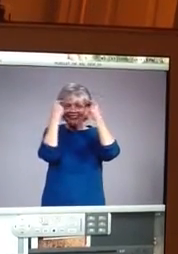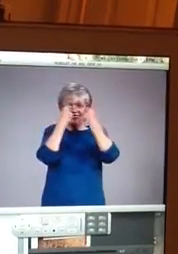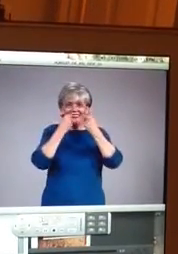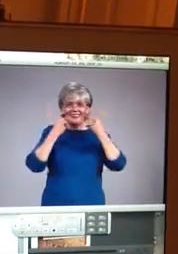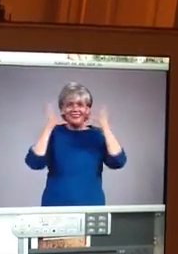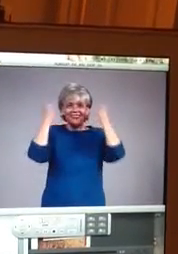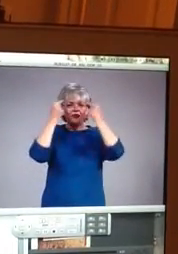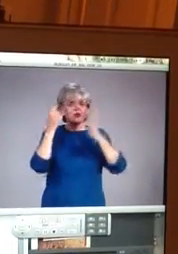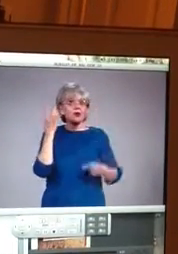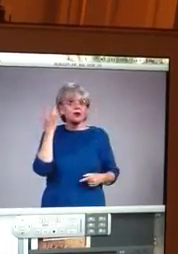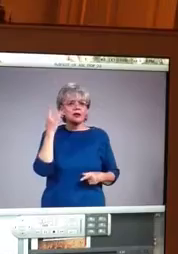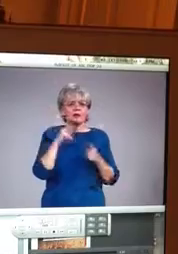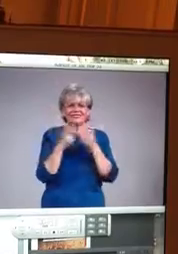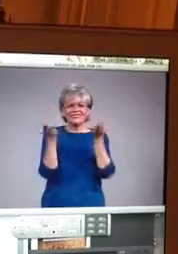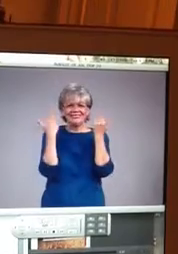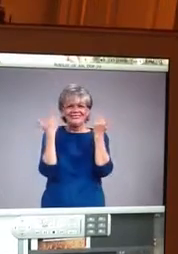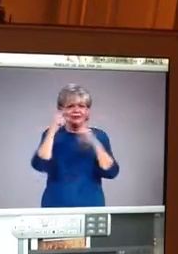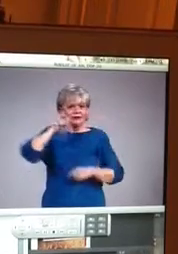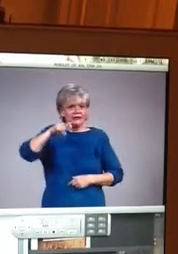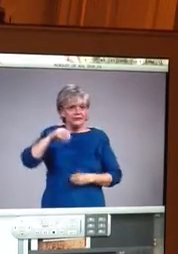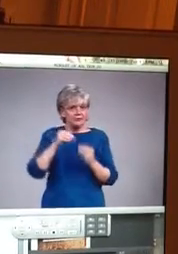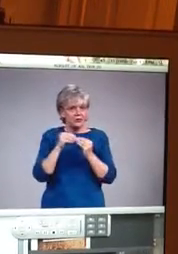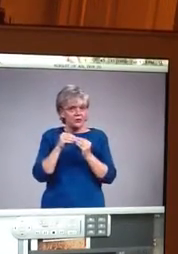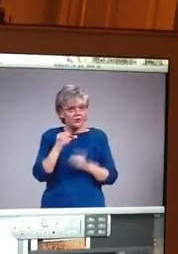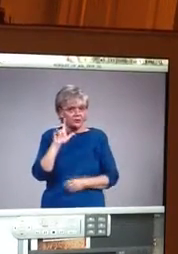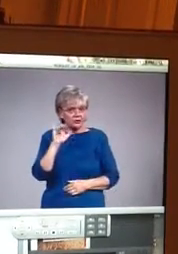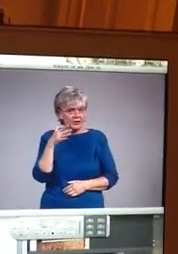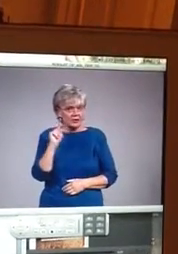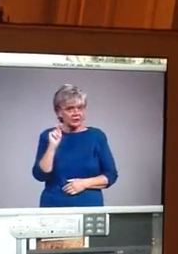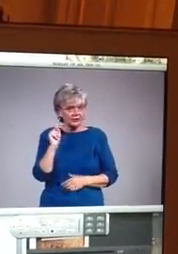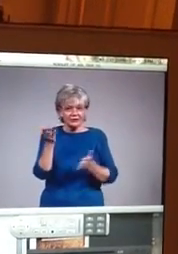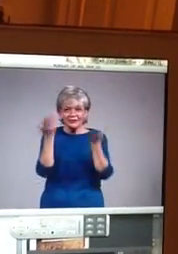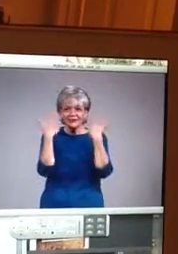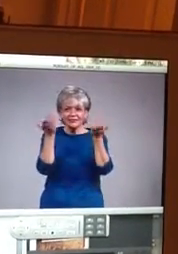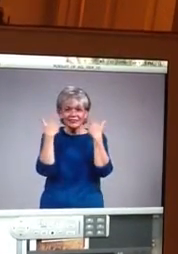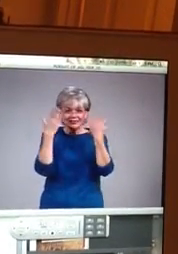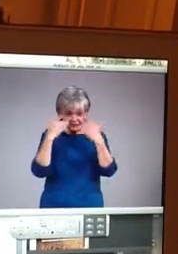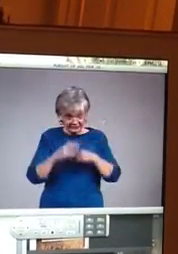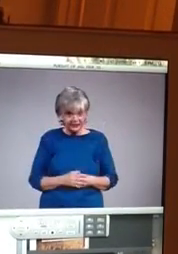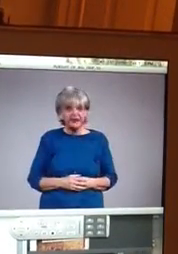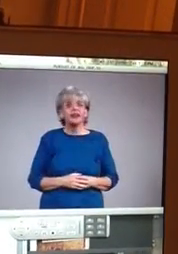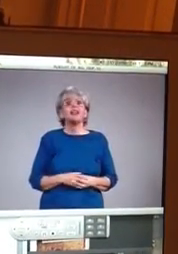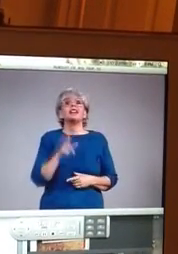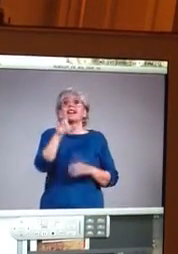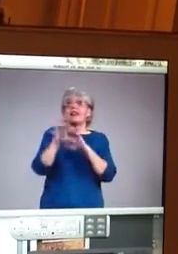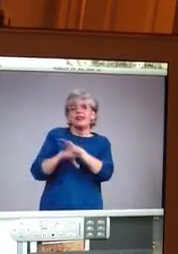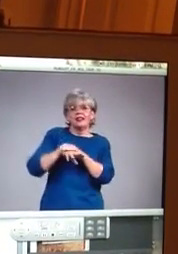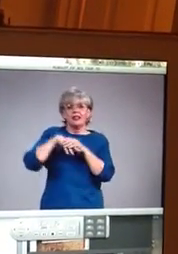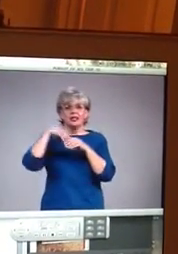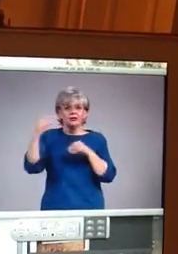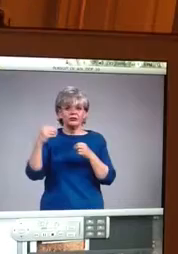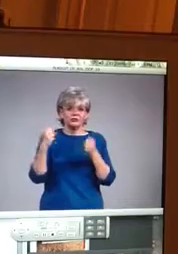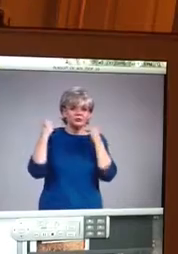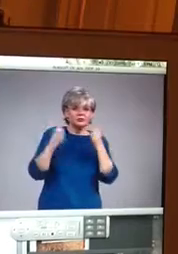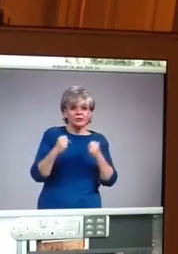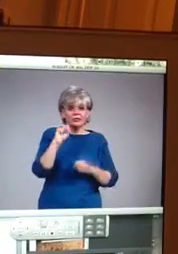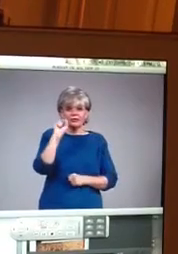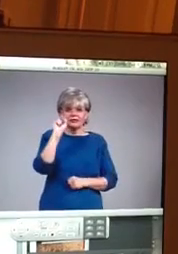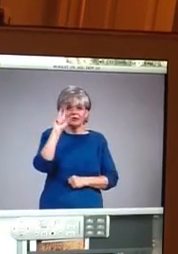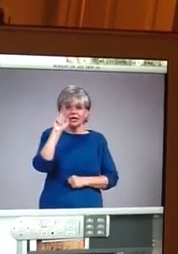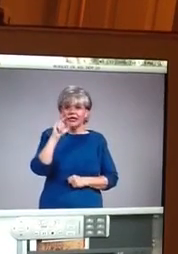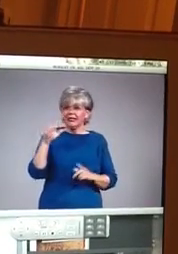how big your pupils have gotten, the big black circles. Why? Because they need light, so they open to get more light